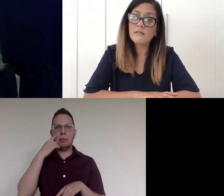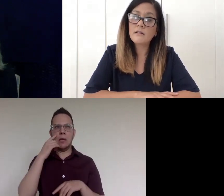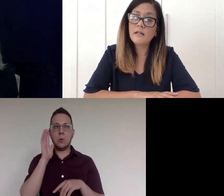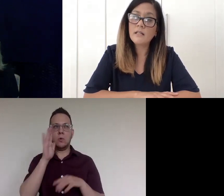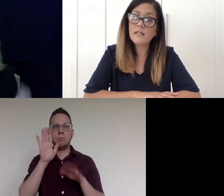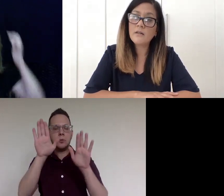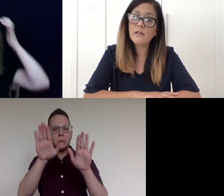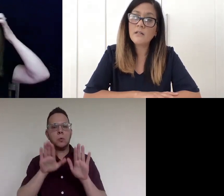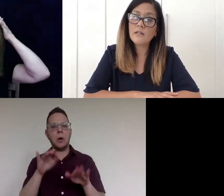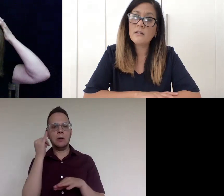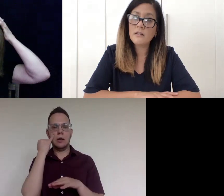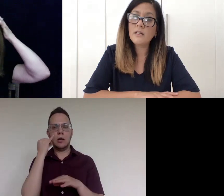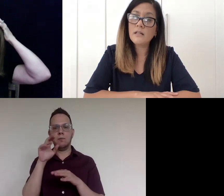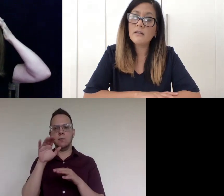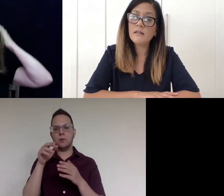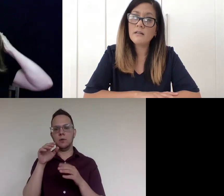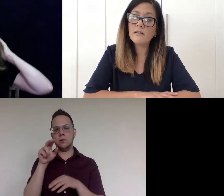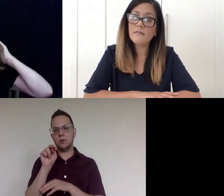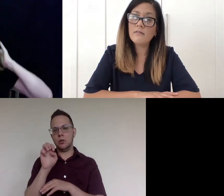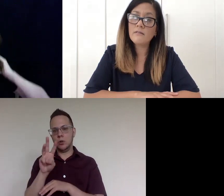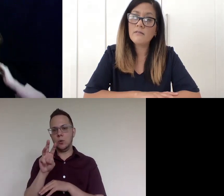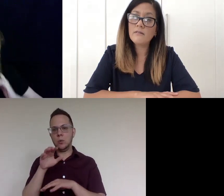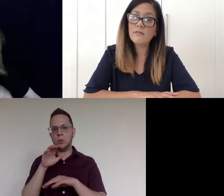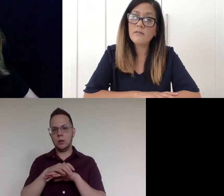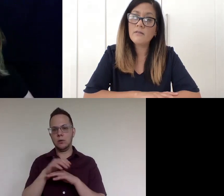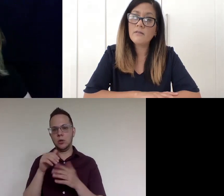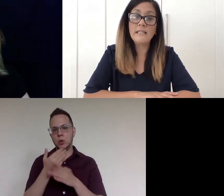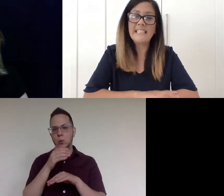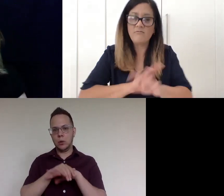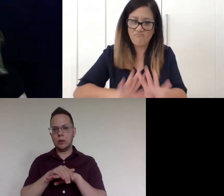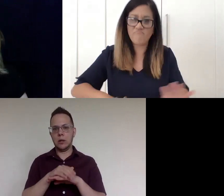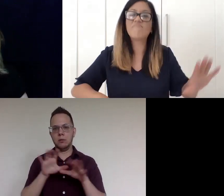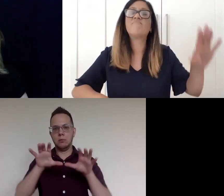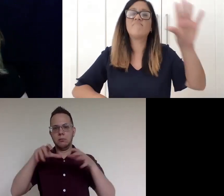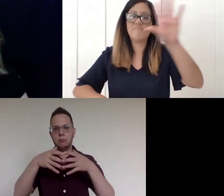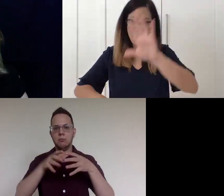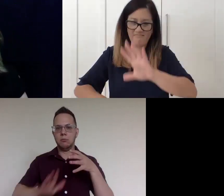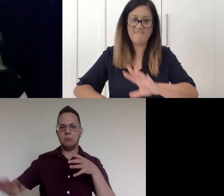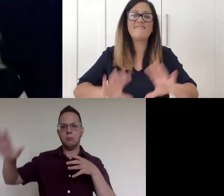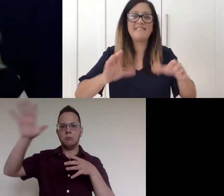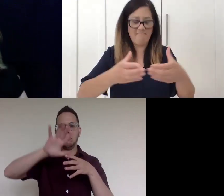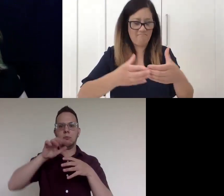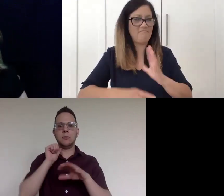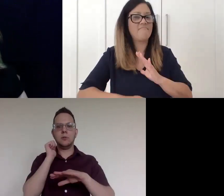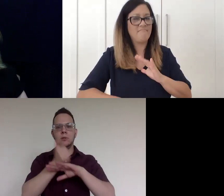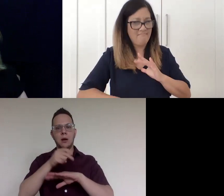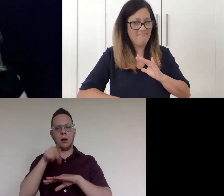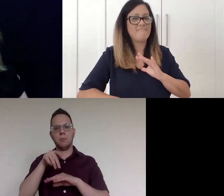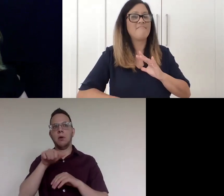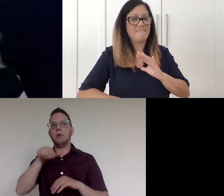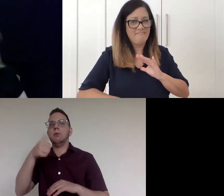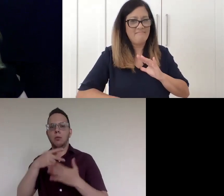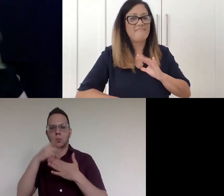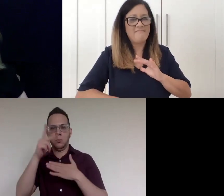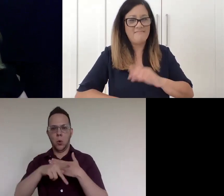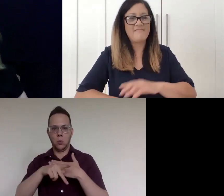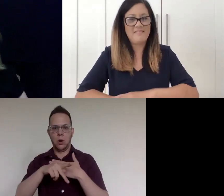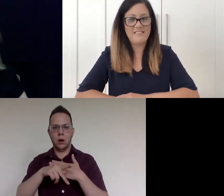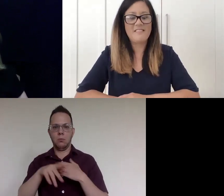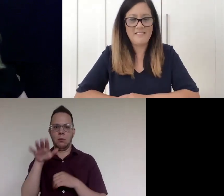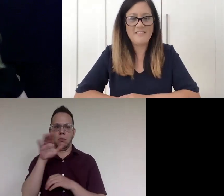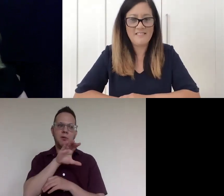of funding. But I think it would be great if New England had some sort of a regional center to include Connecticut,